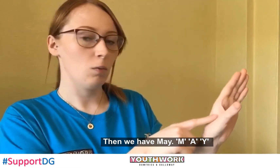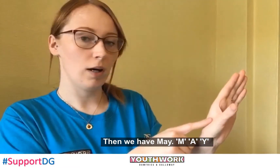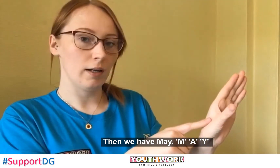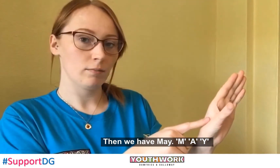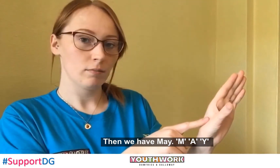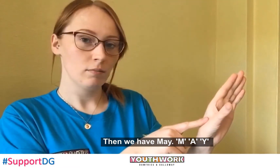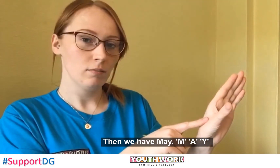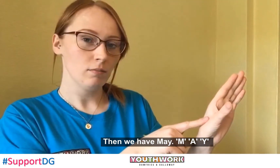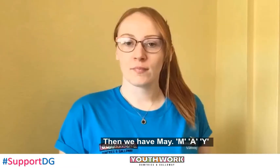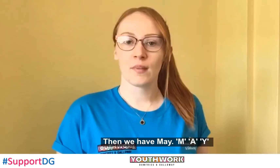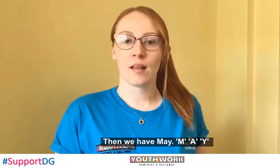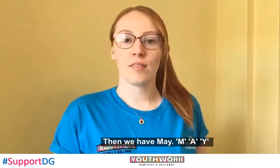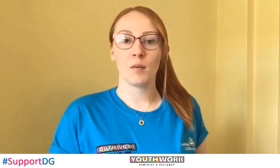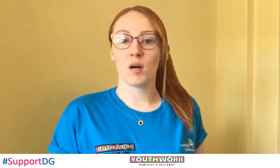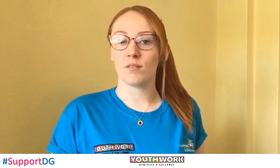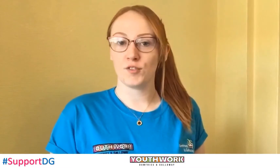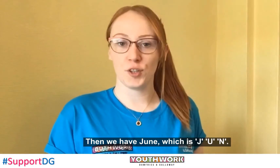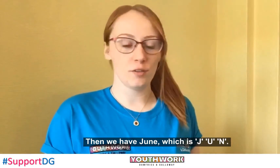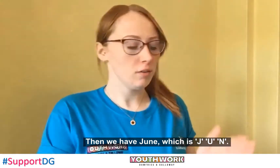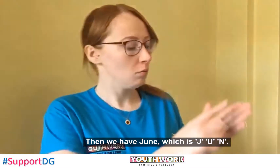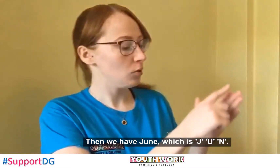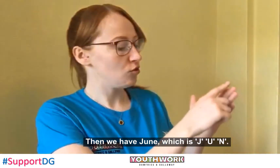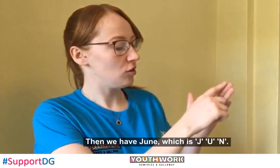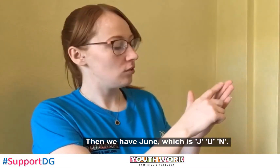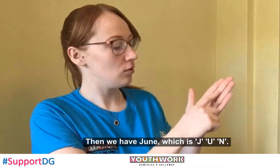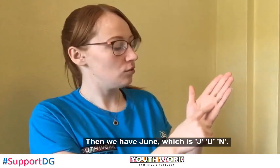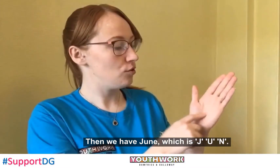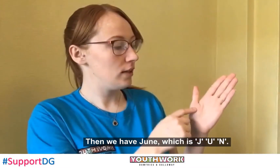M-A-Y. Then we have June, which is